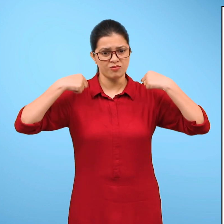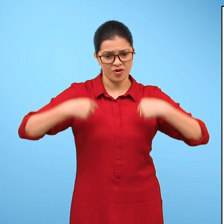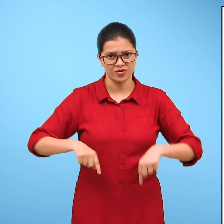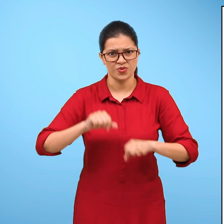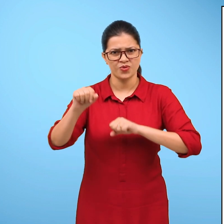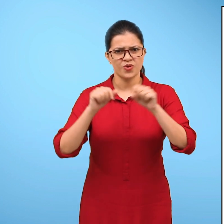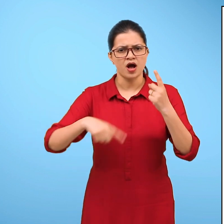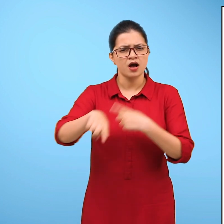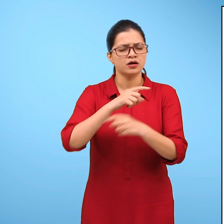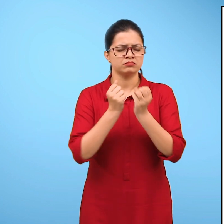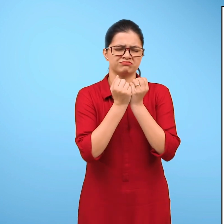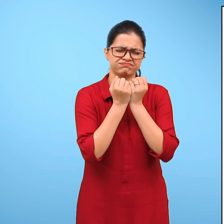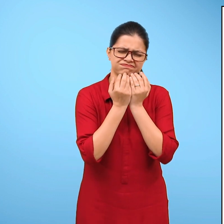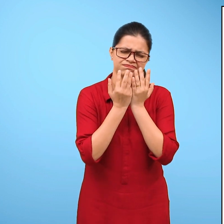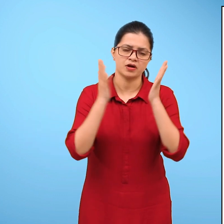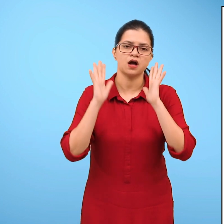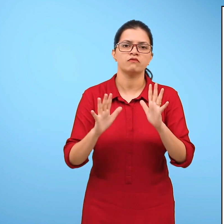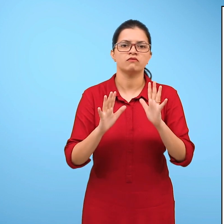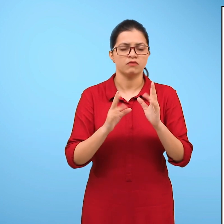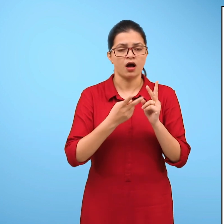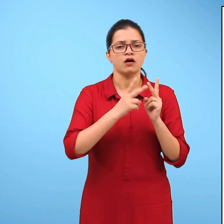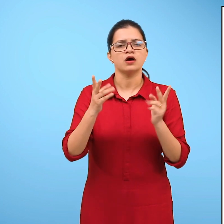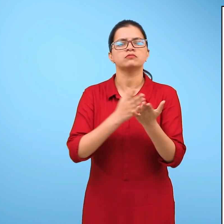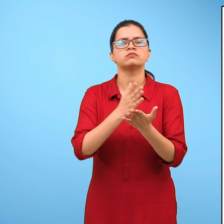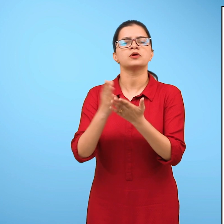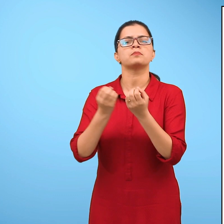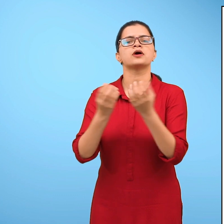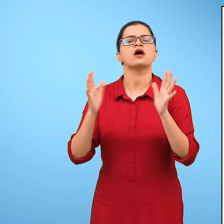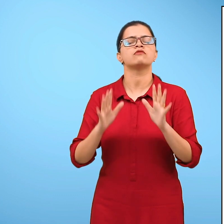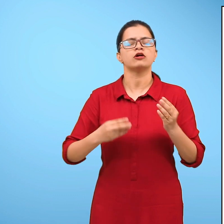There are so many movements that happen in our bodies.